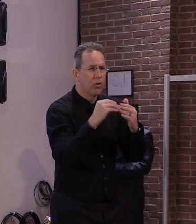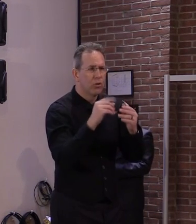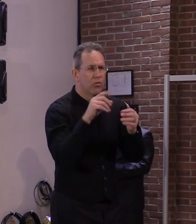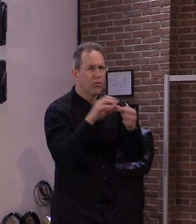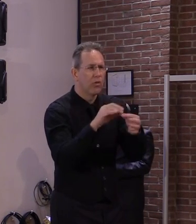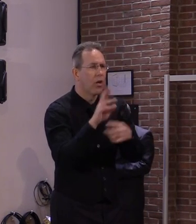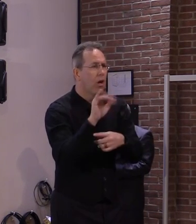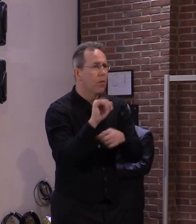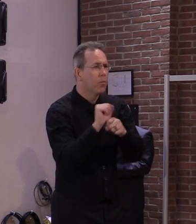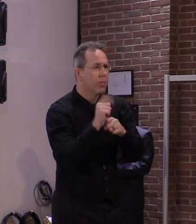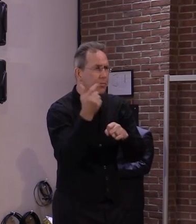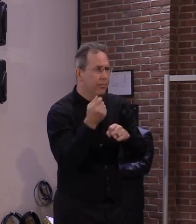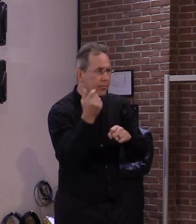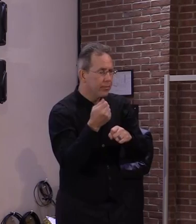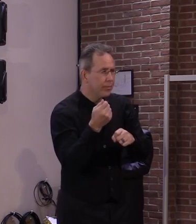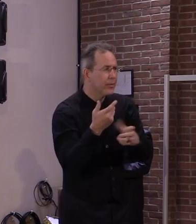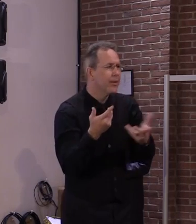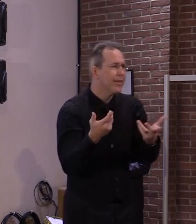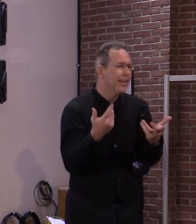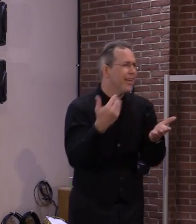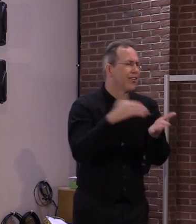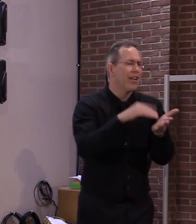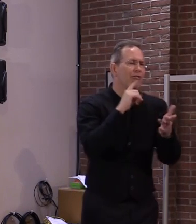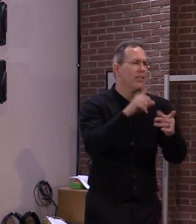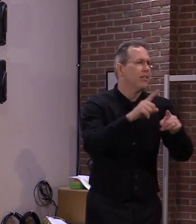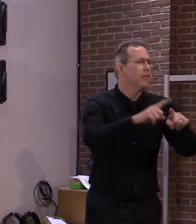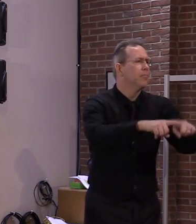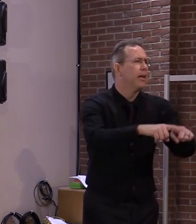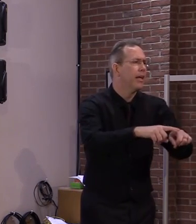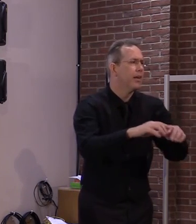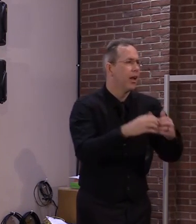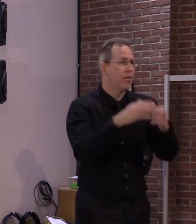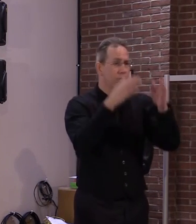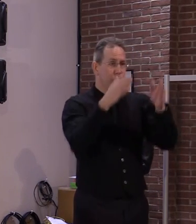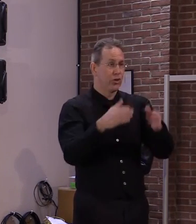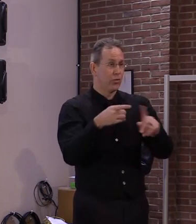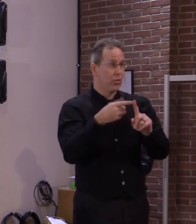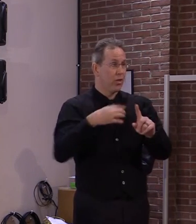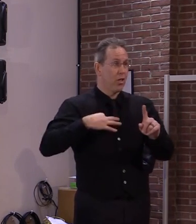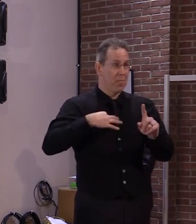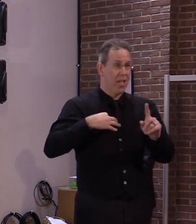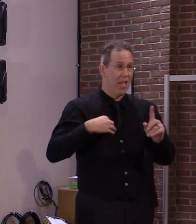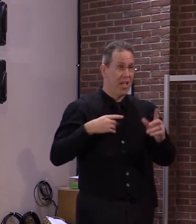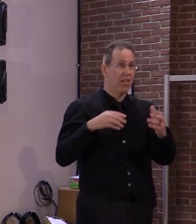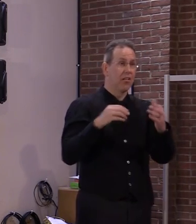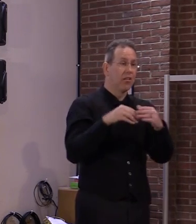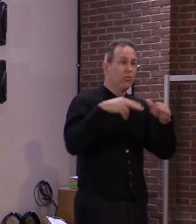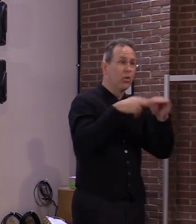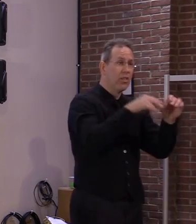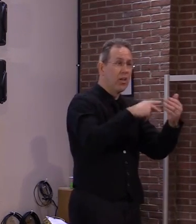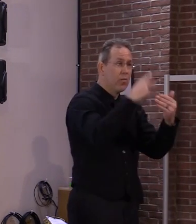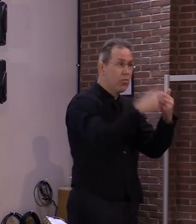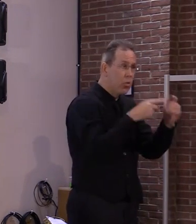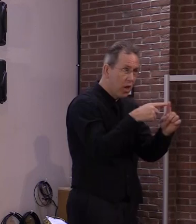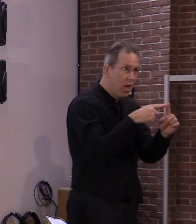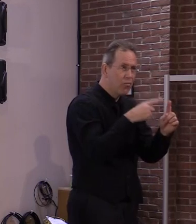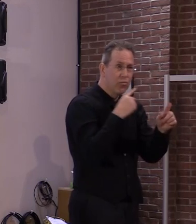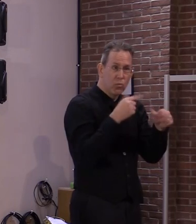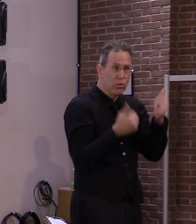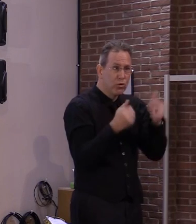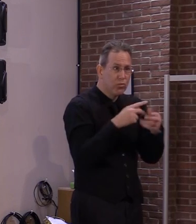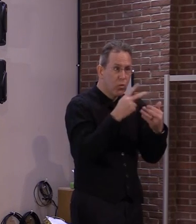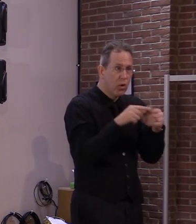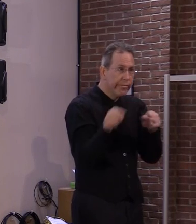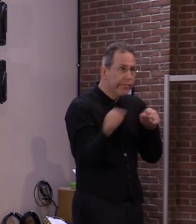when someone triggered onto those programs, and a little bit more of a runway depending on when they came on